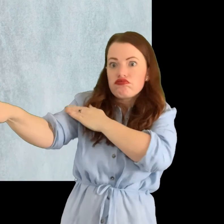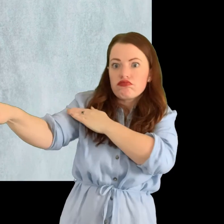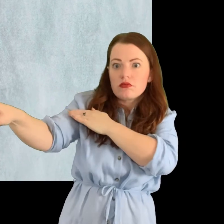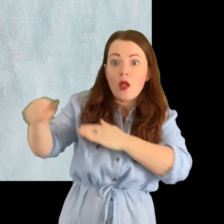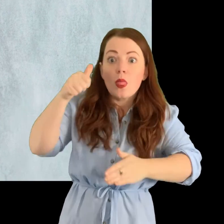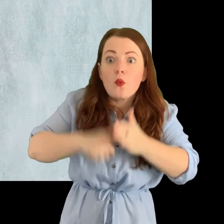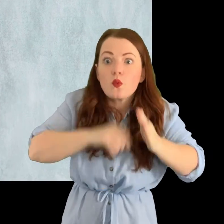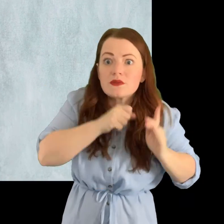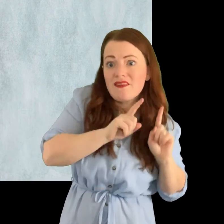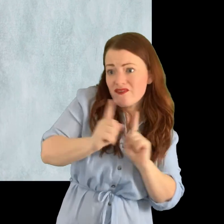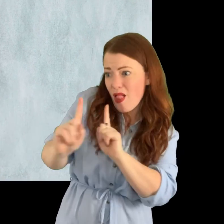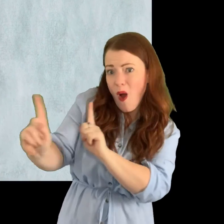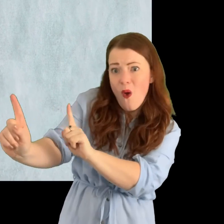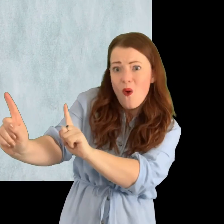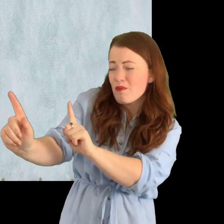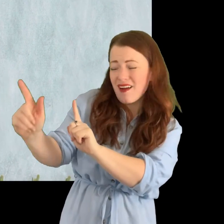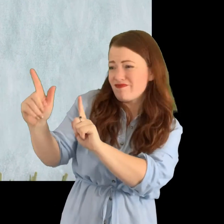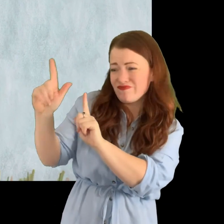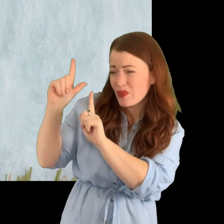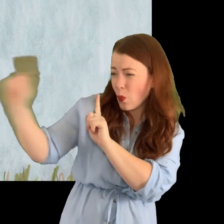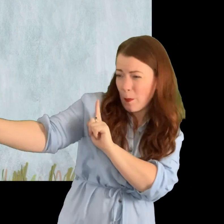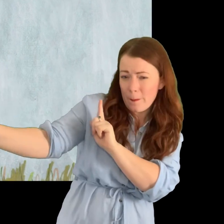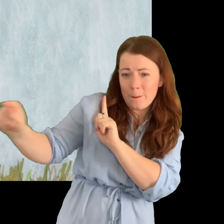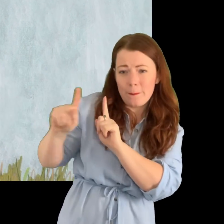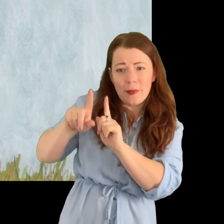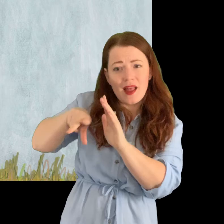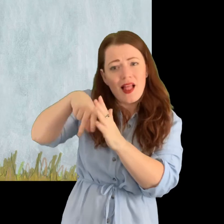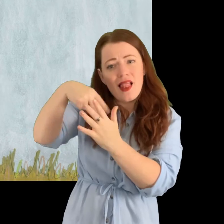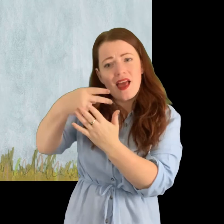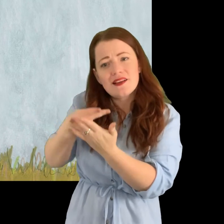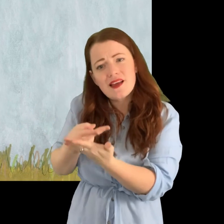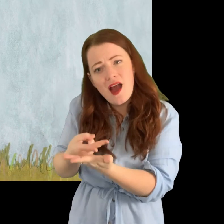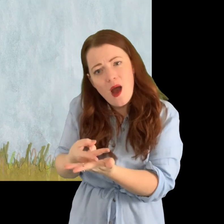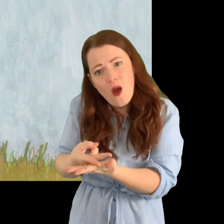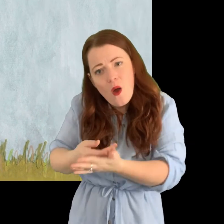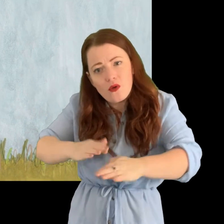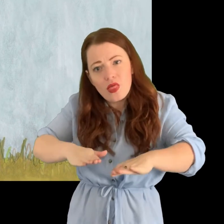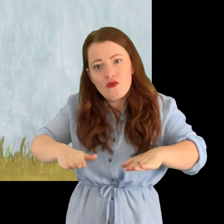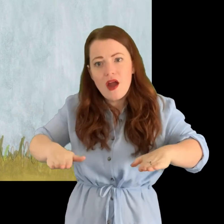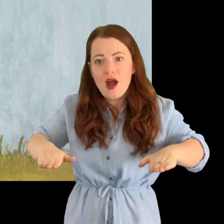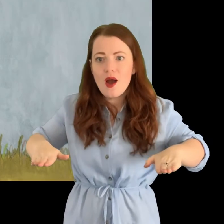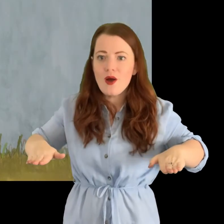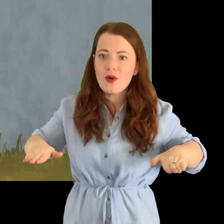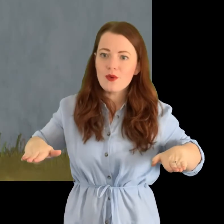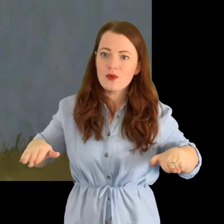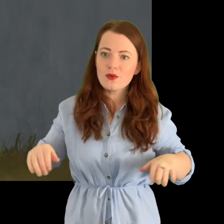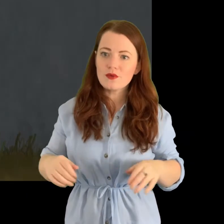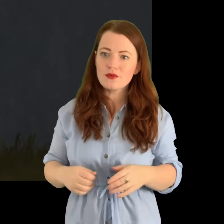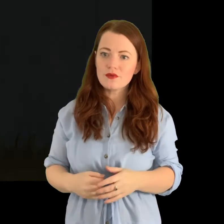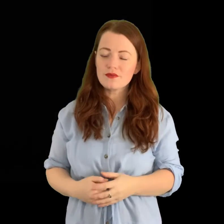bolted, and the woodsman ran to follow, but his vision quickly faded as he lay down on the